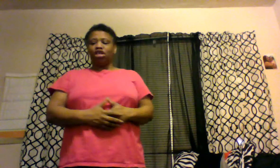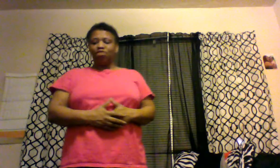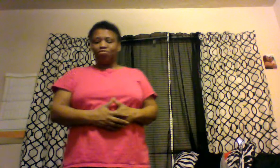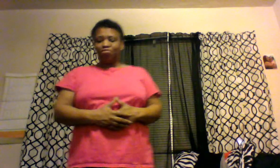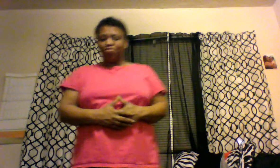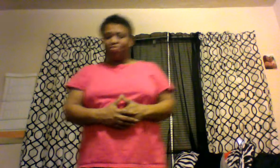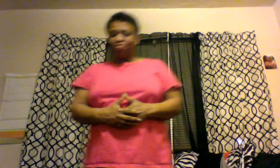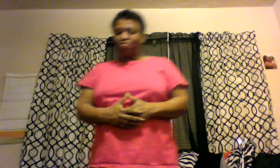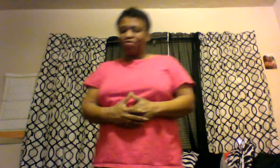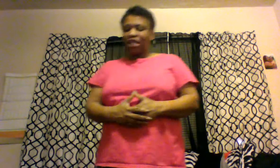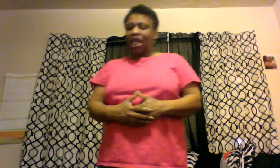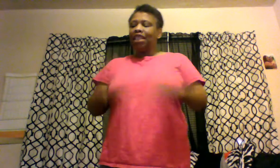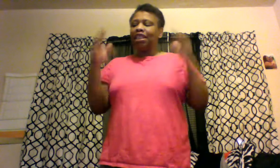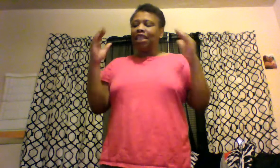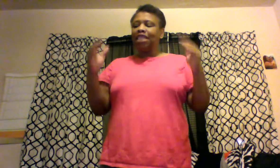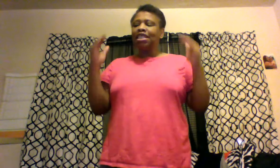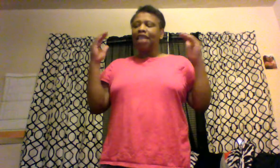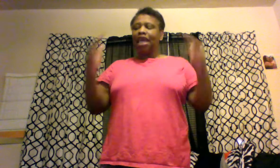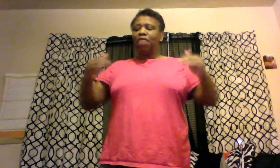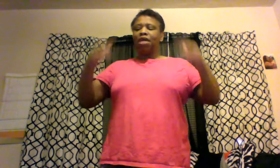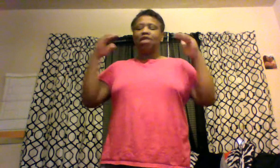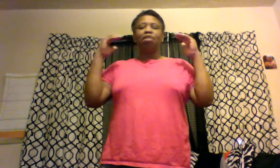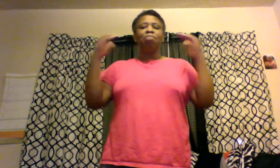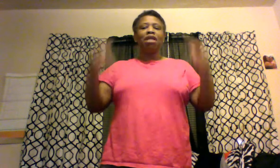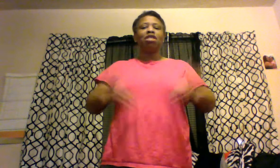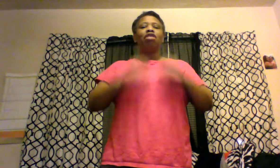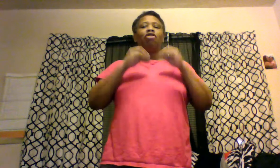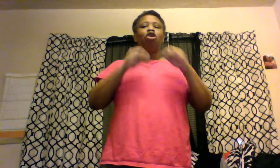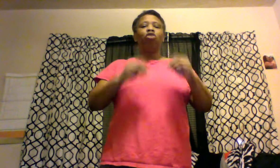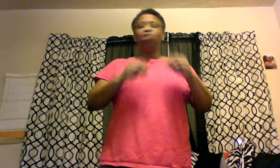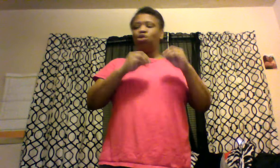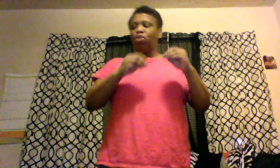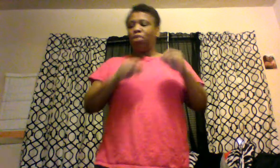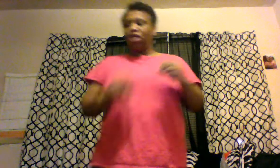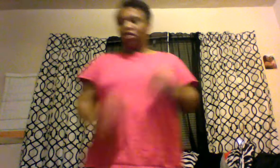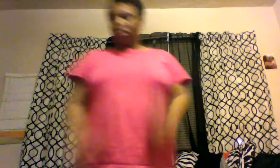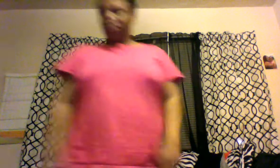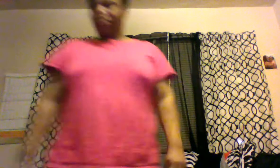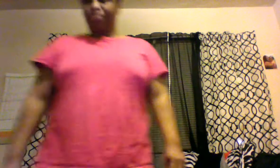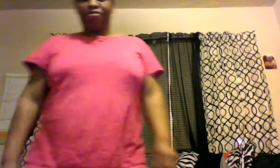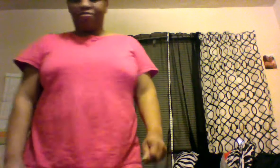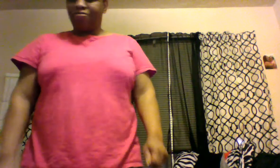Dream. This came as a message of hope to America.